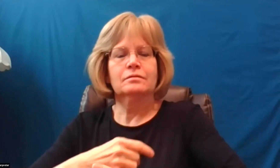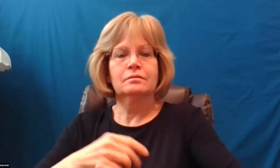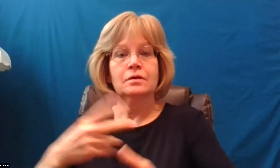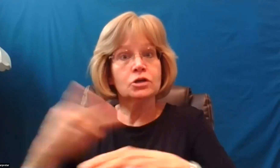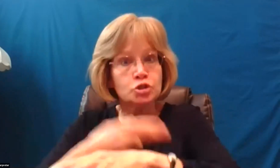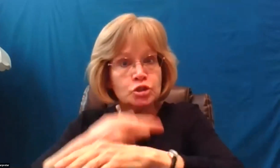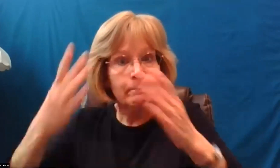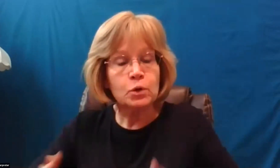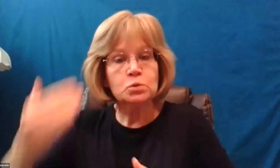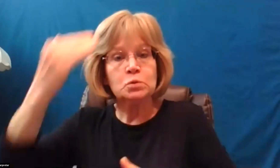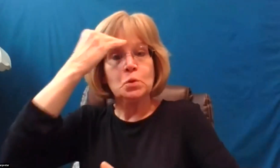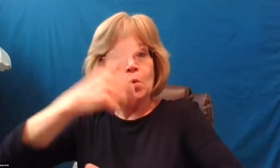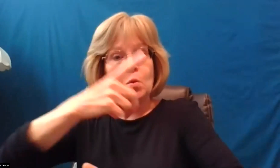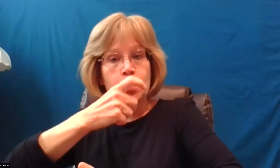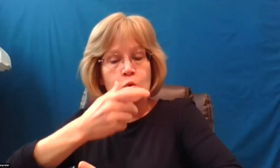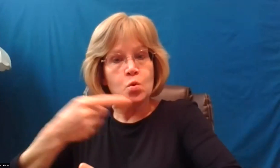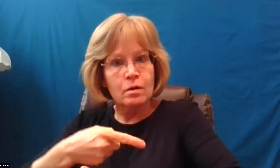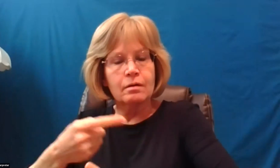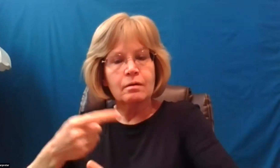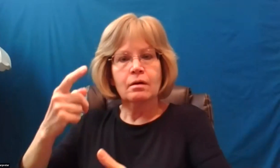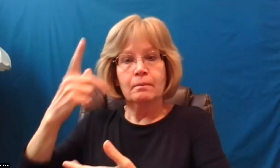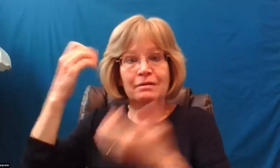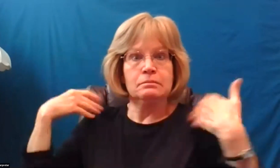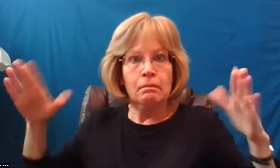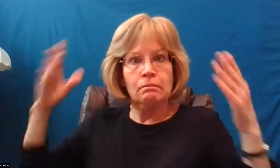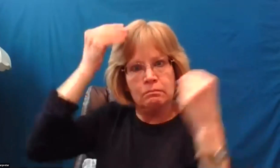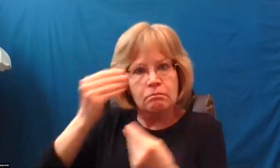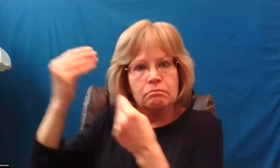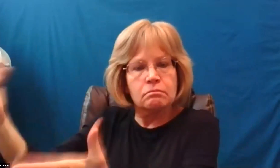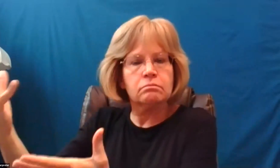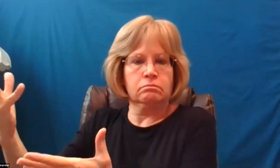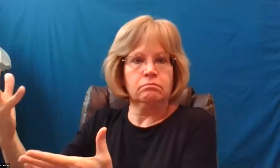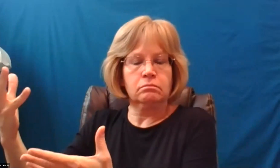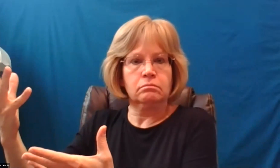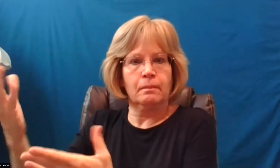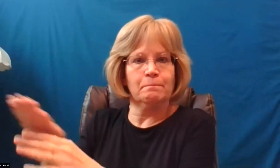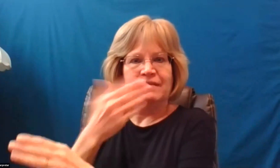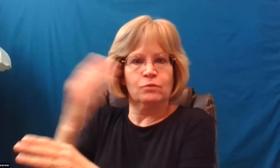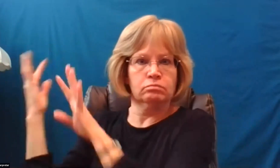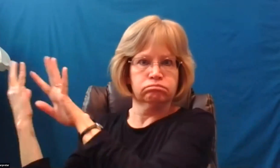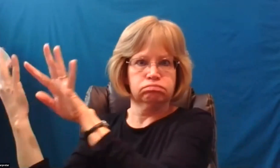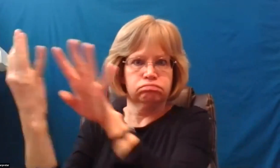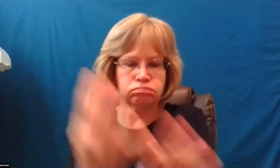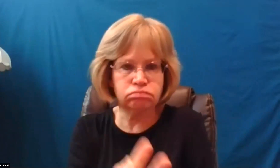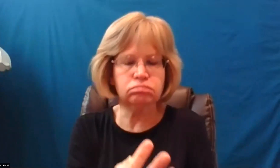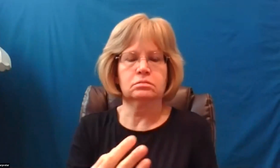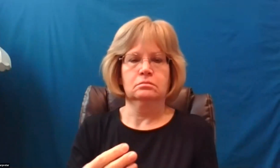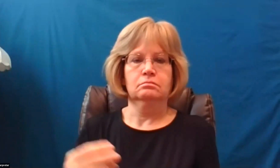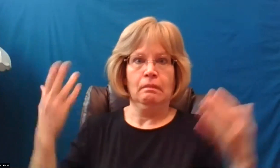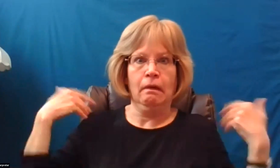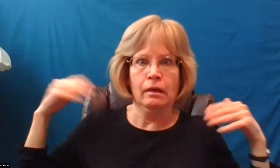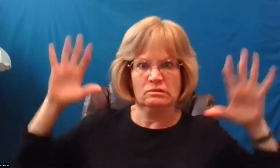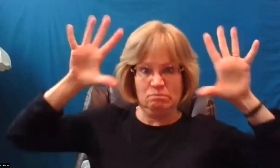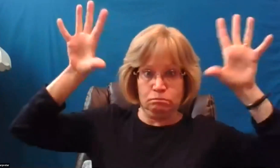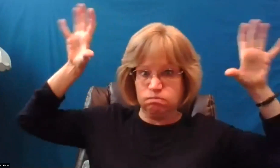just a short time before making their trek into town, informed by an unforgettable choral army of angels, no